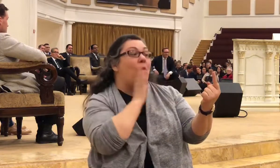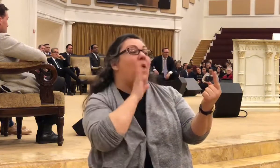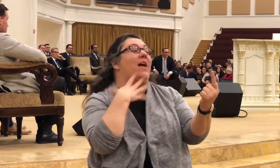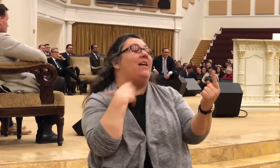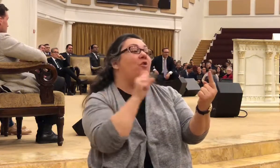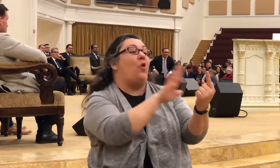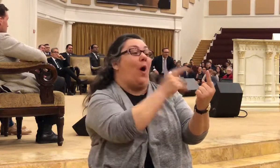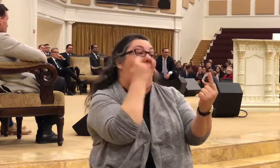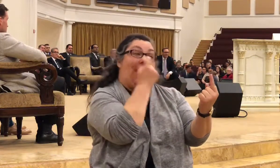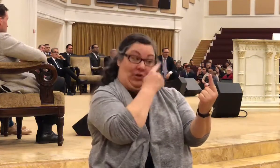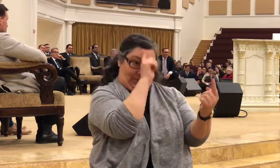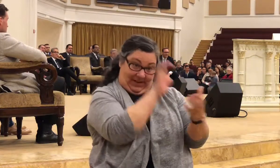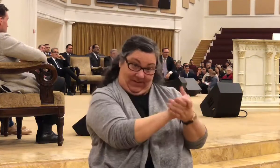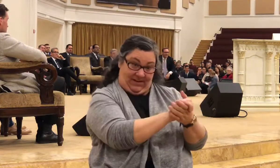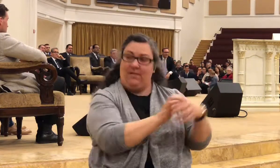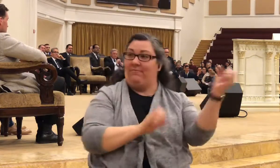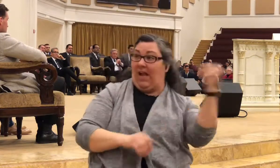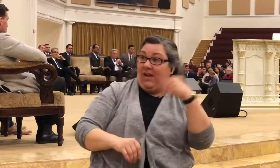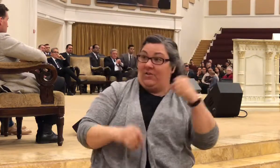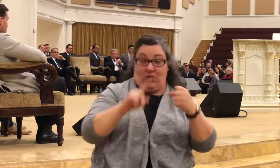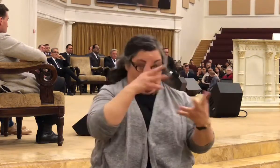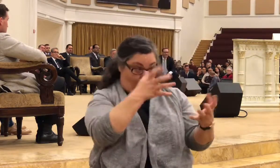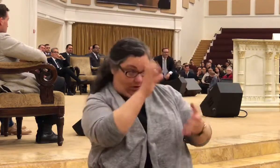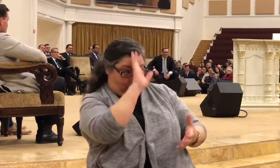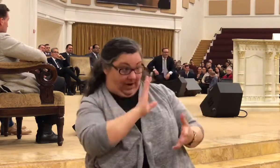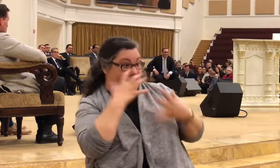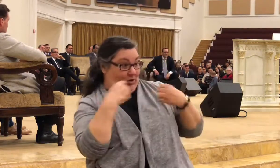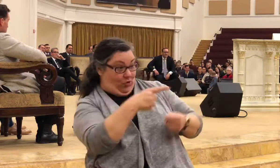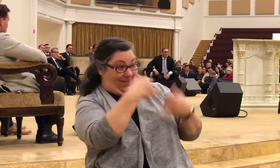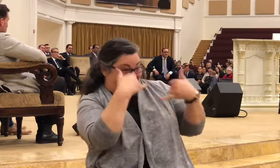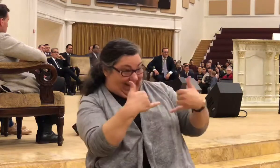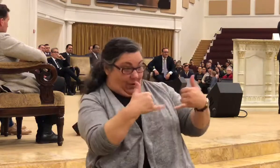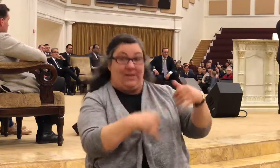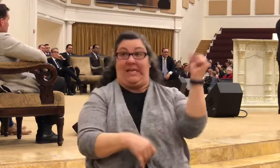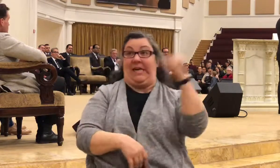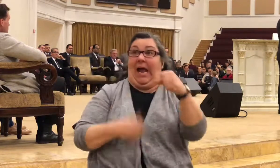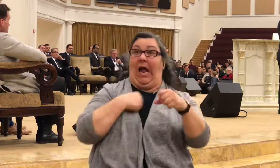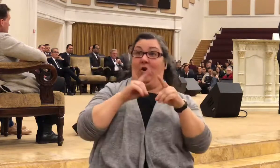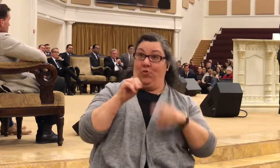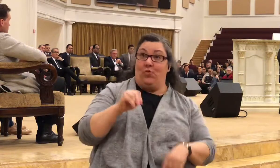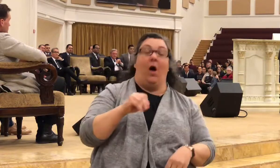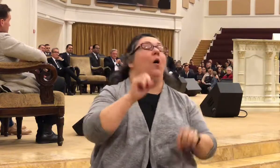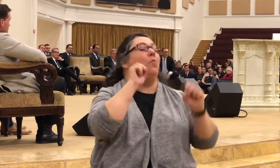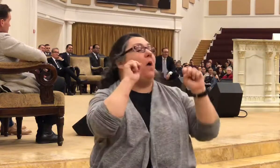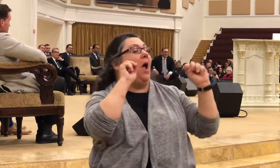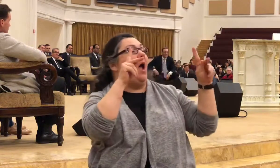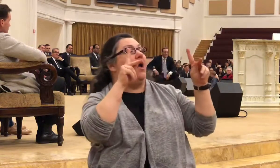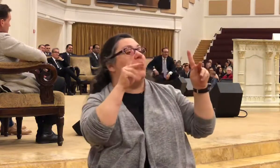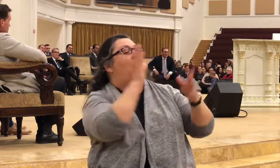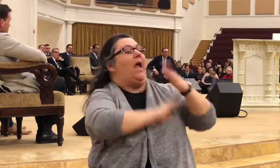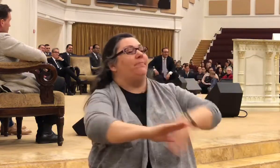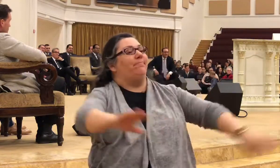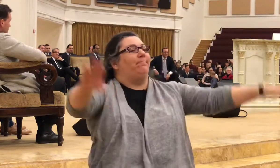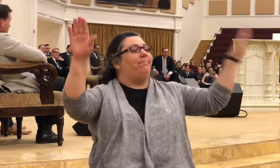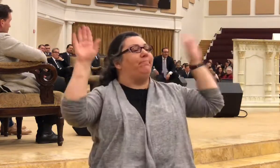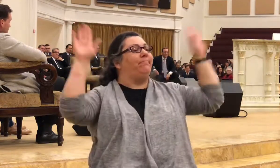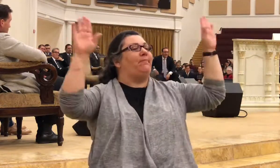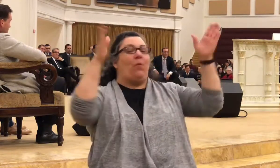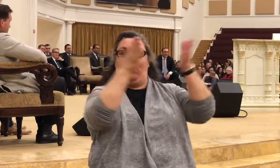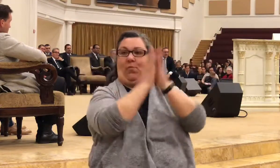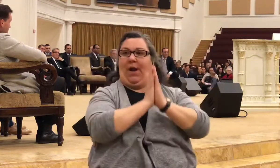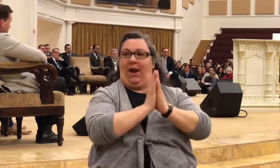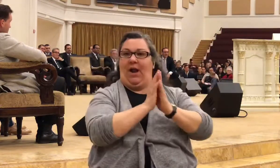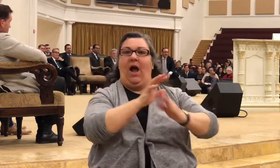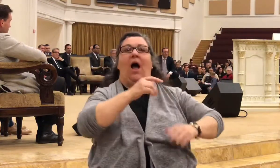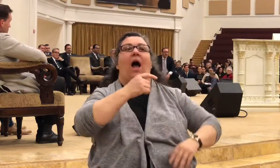your eyes. You believe that? She said, yes. I said, you want God to heal you right now? She said, yes, I do. And I said, all right, go ahead and lift your hands and we're going to pray.